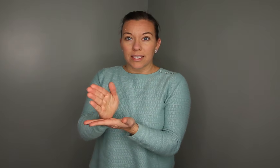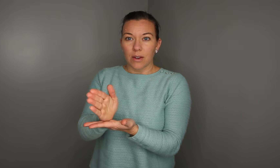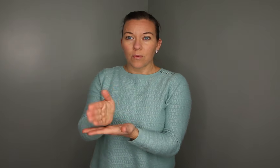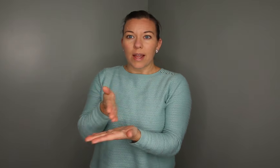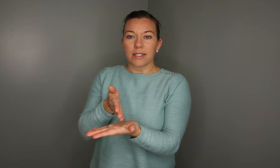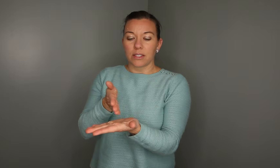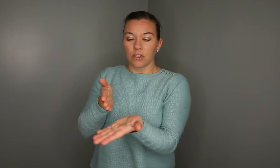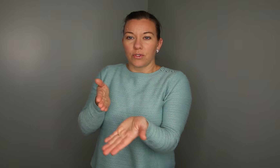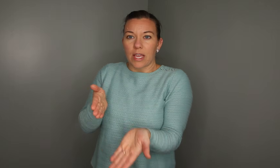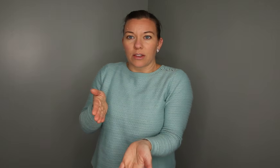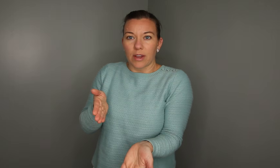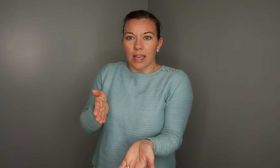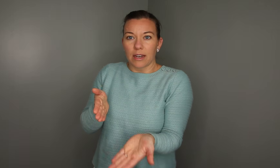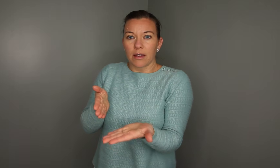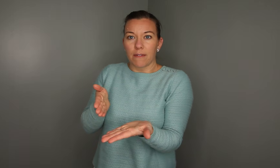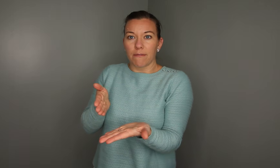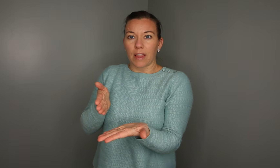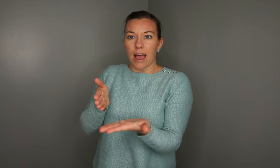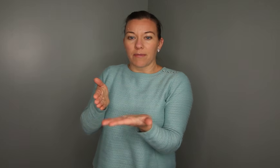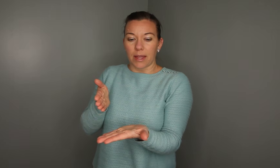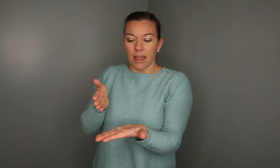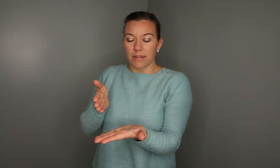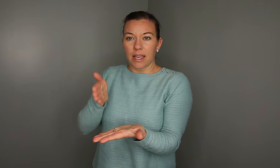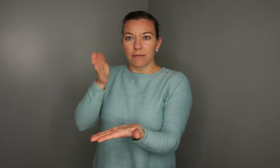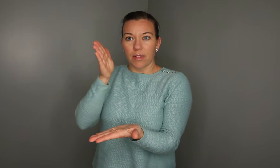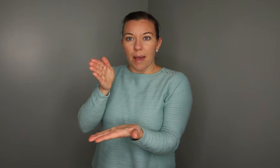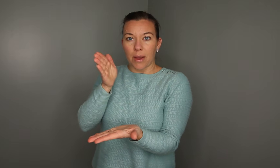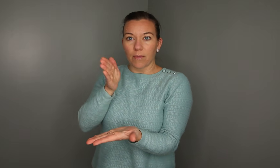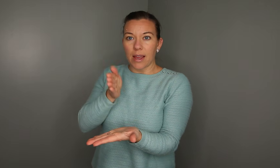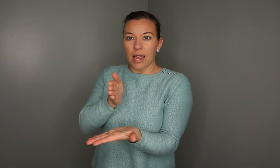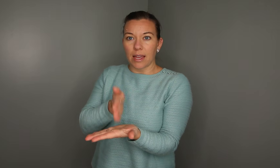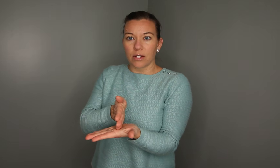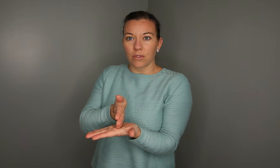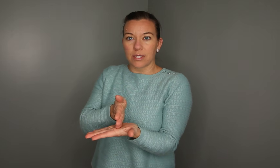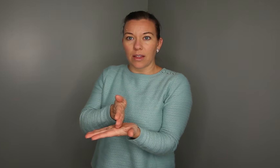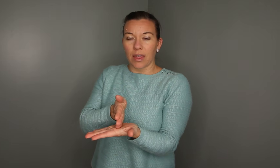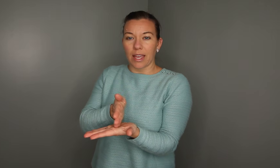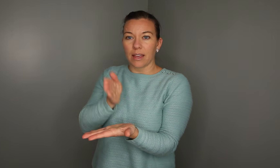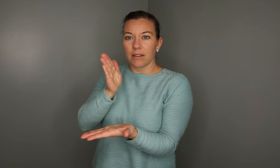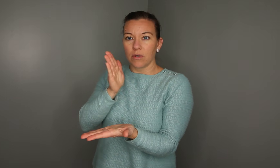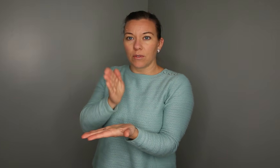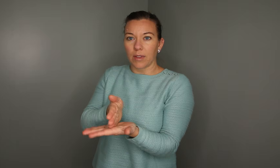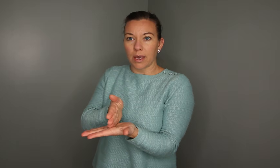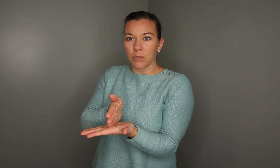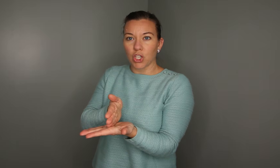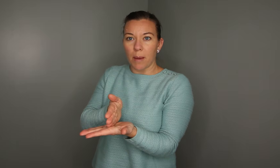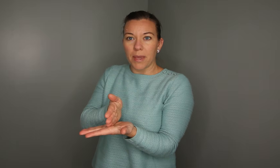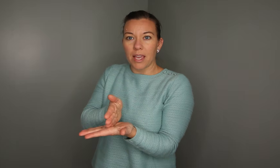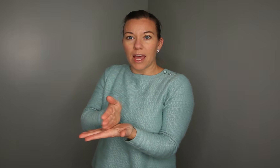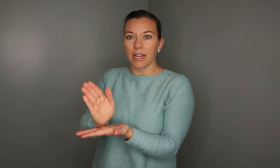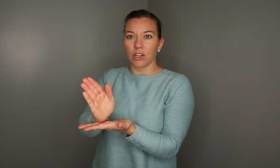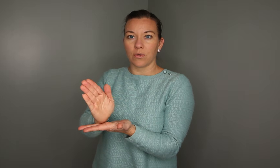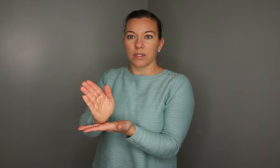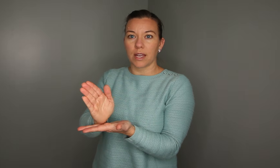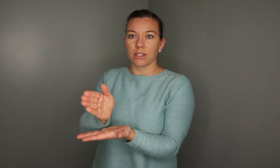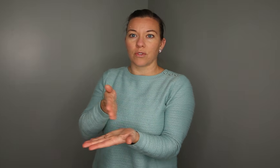And rights is you take your hand flat, and my left hand flat, my right hand goes down like I'm chopping, and it cuts through.